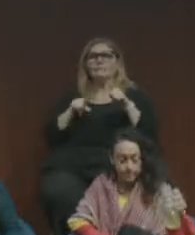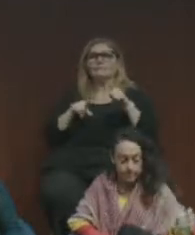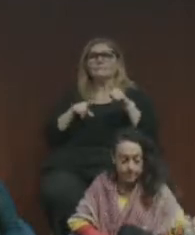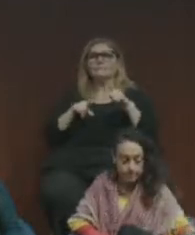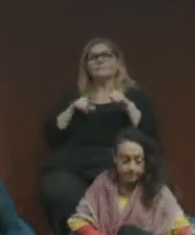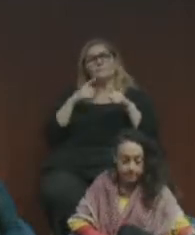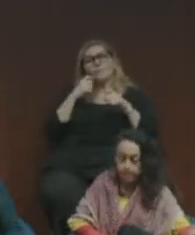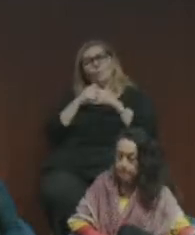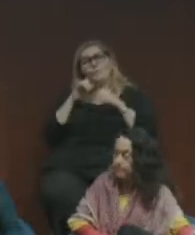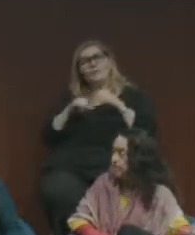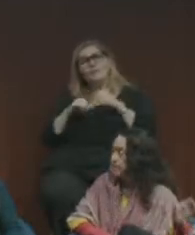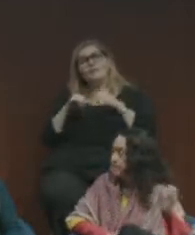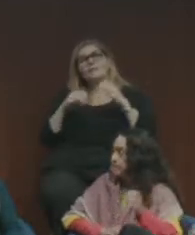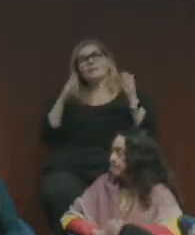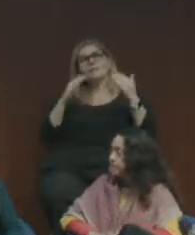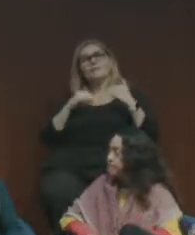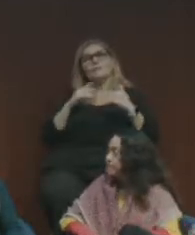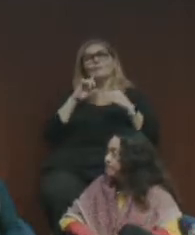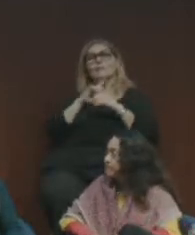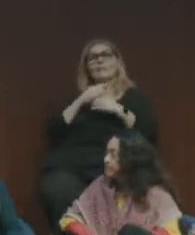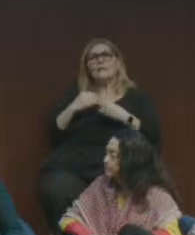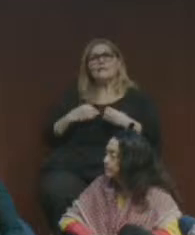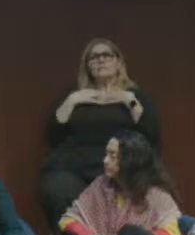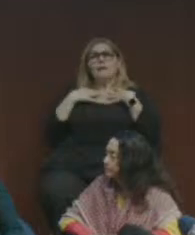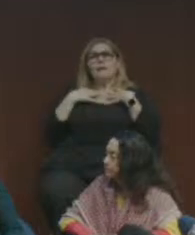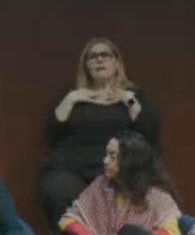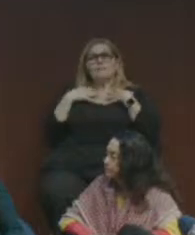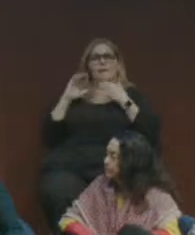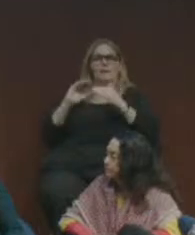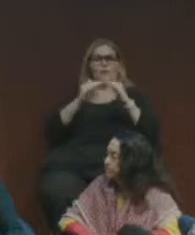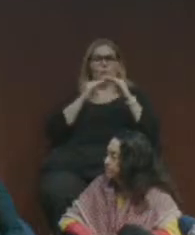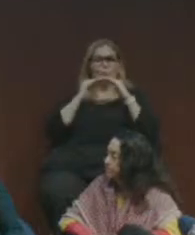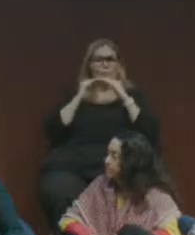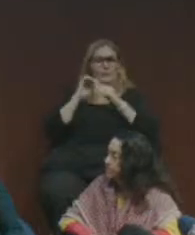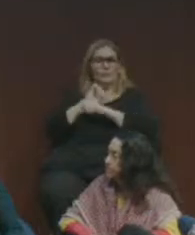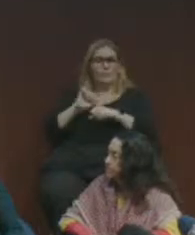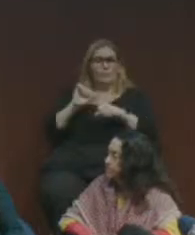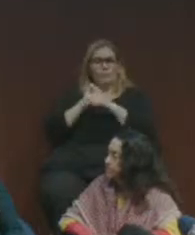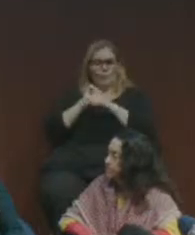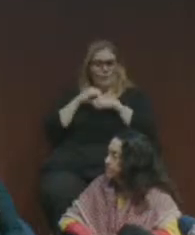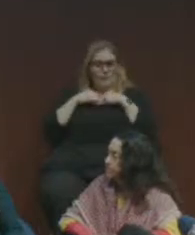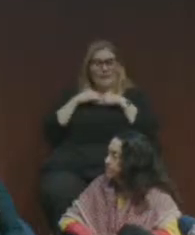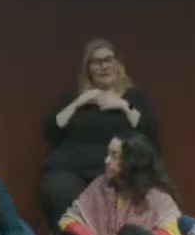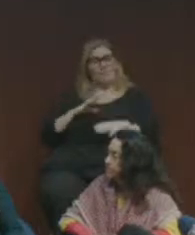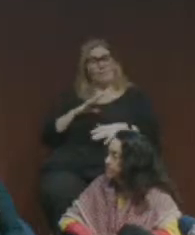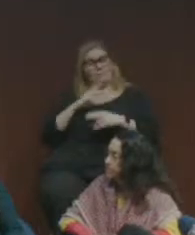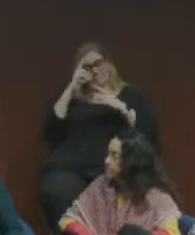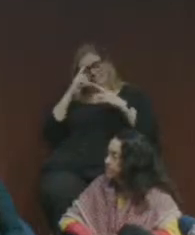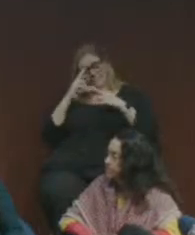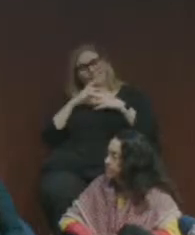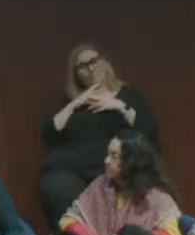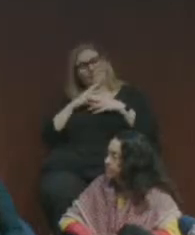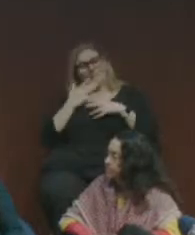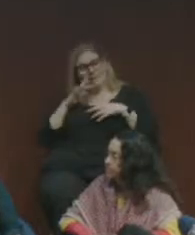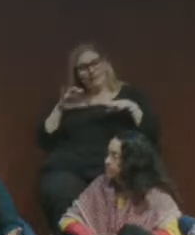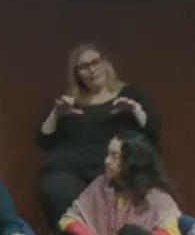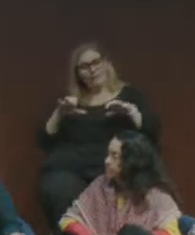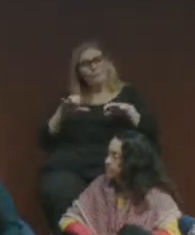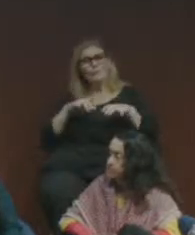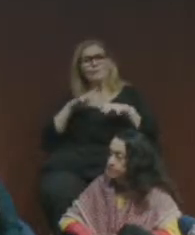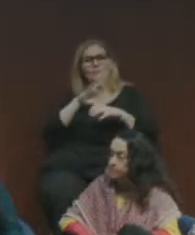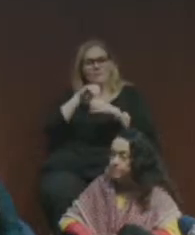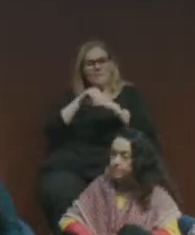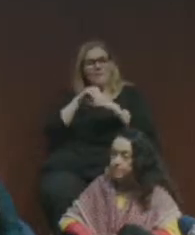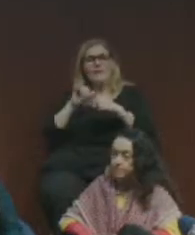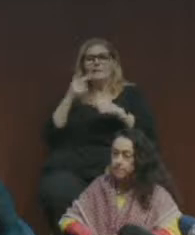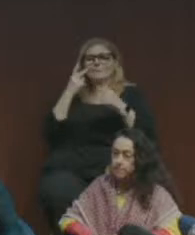with regards to that, but also really inspired by the community work that I've been privileged to be part of. I'm very happy to